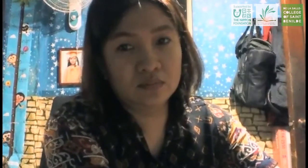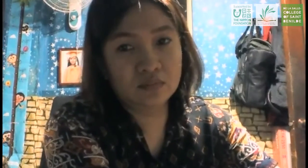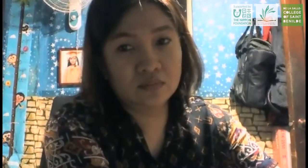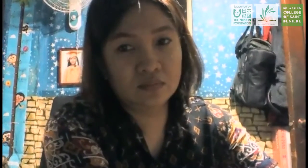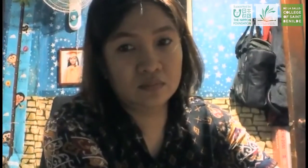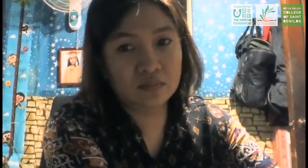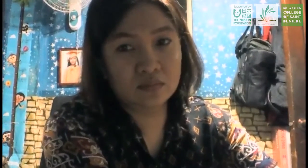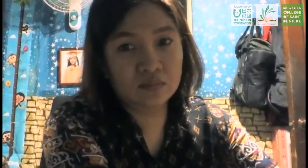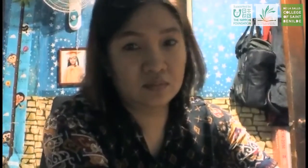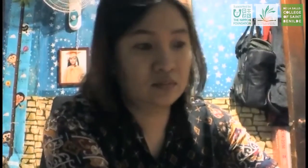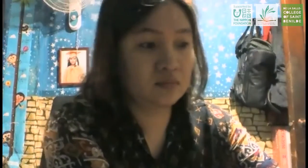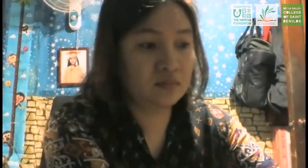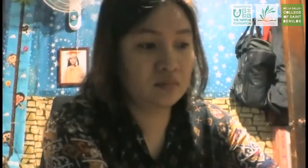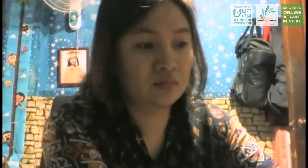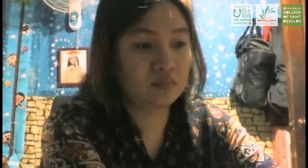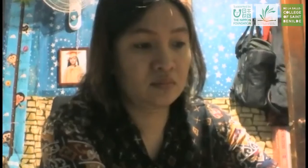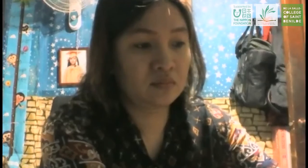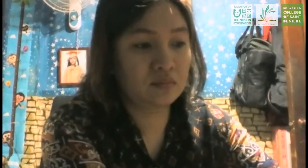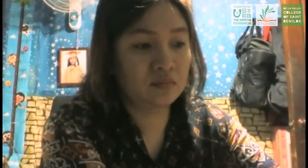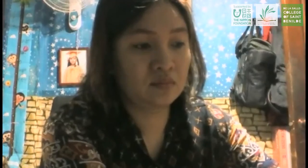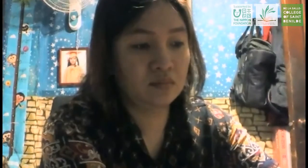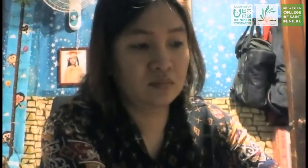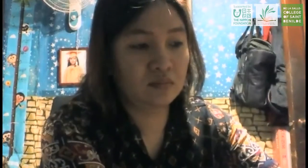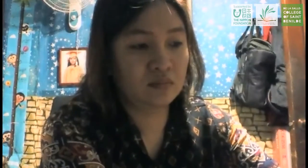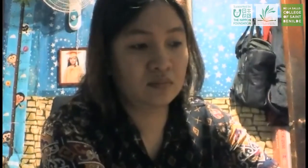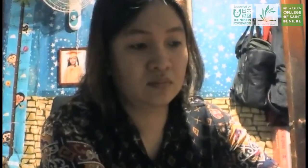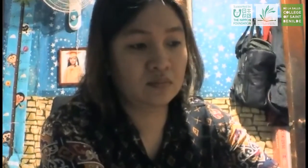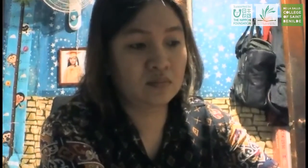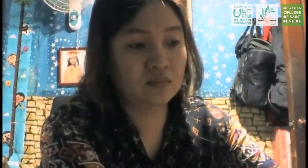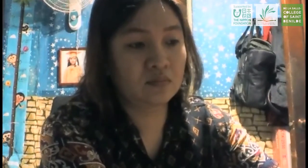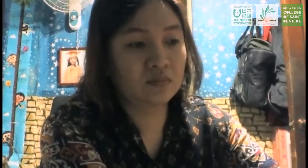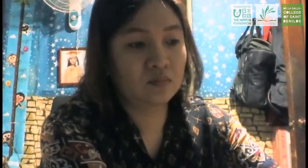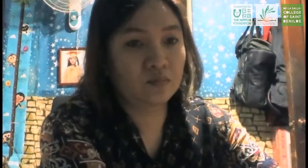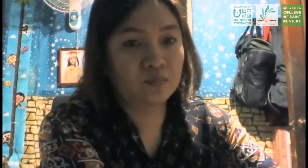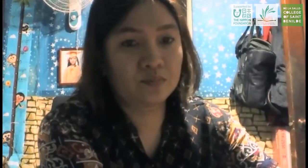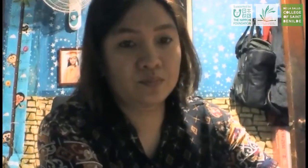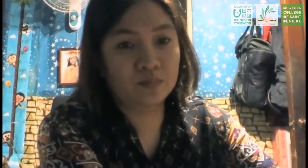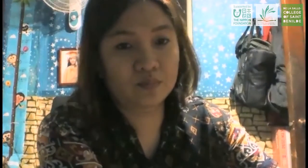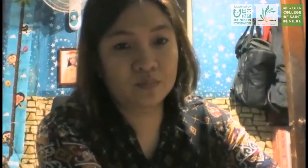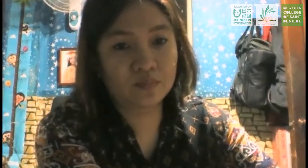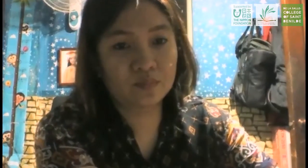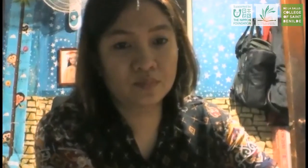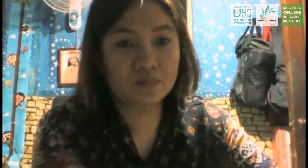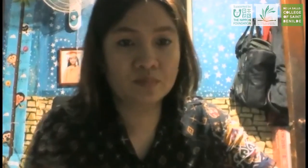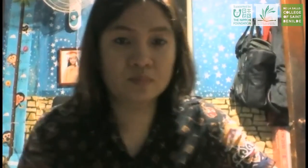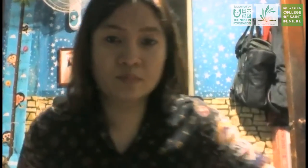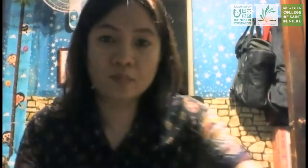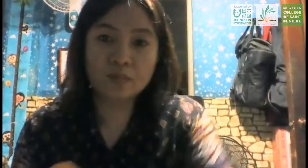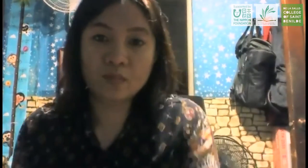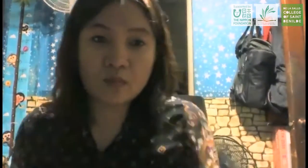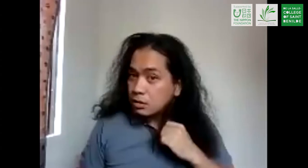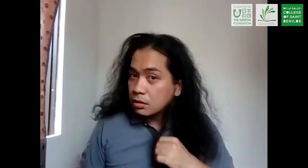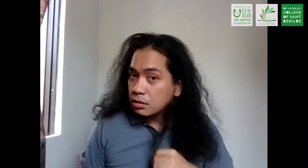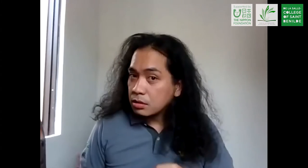related to the predicate, but the second sentence within is the part where I'm not getting.